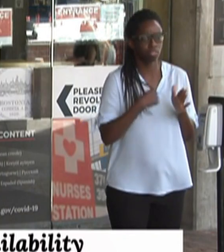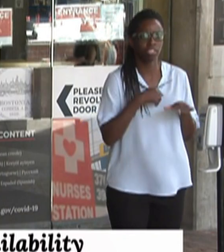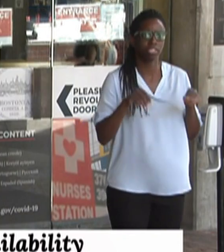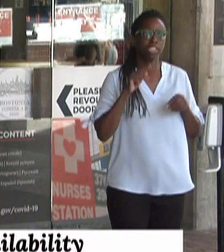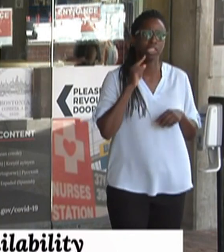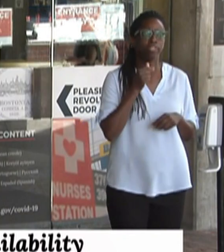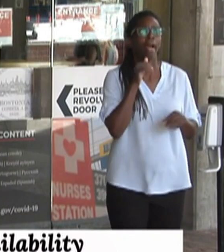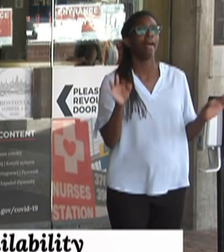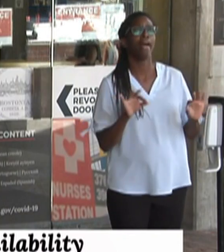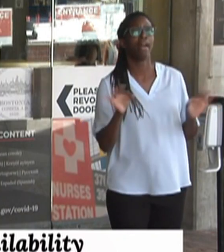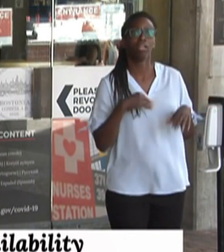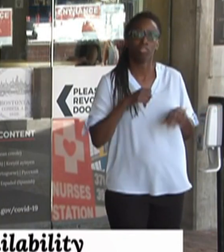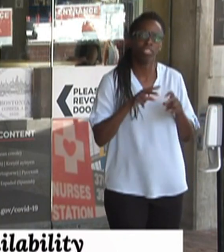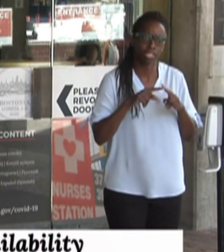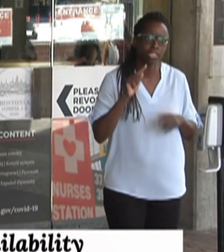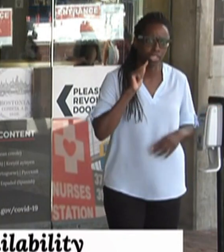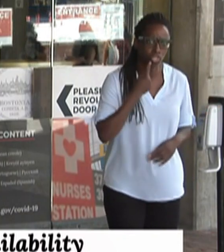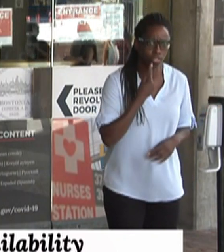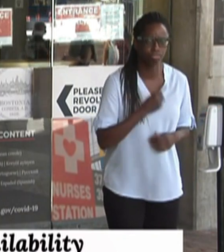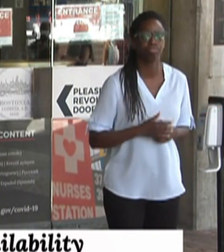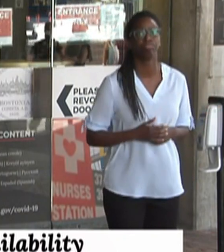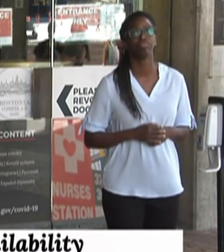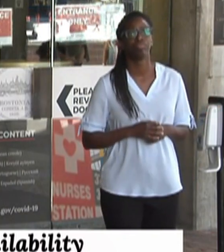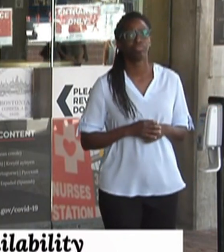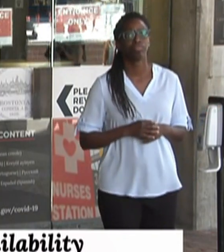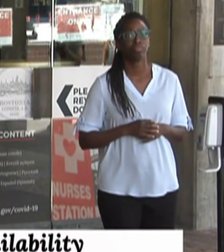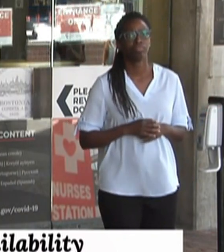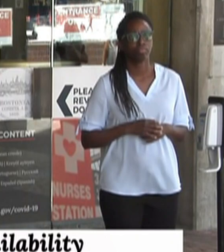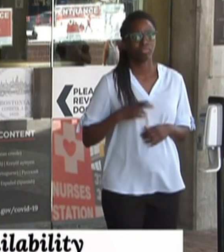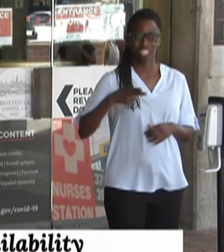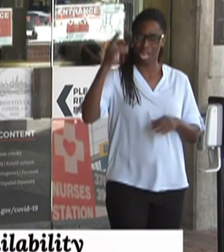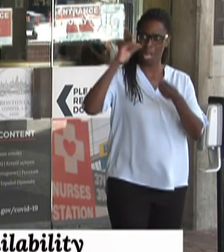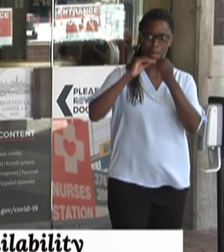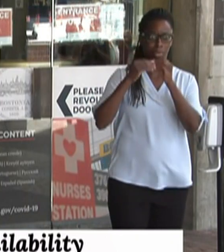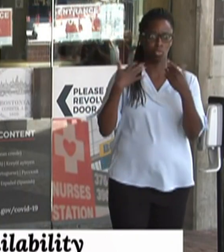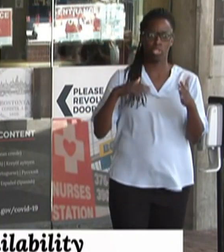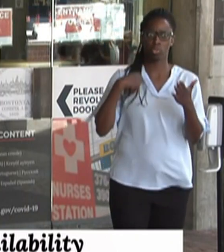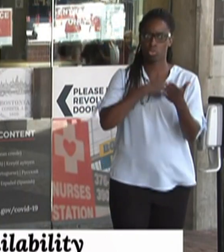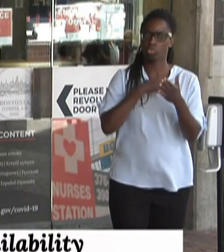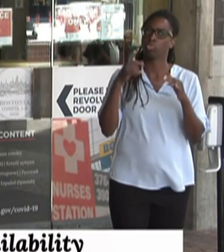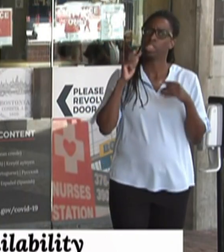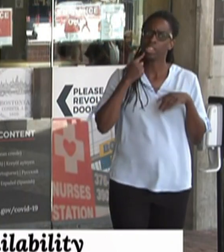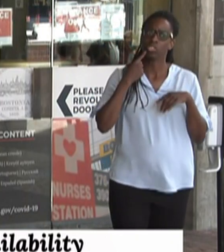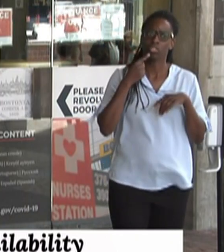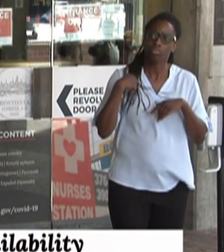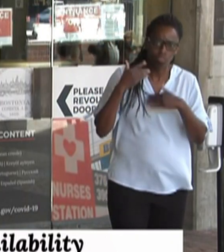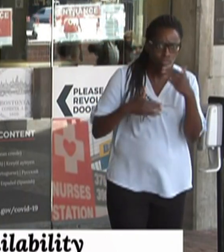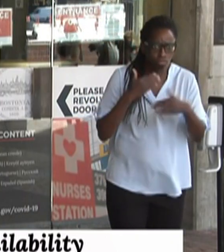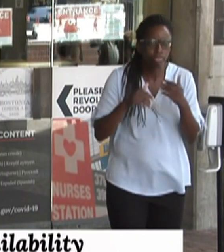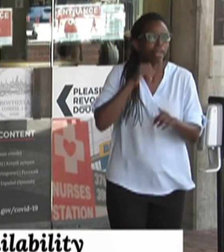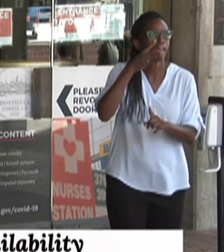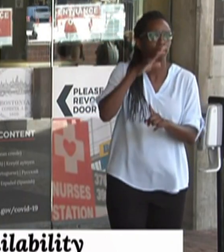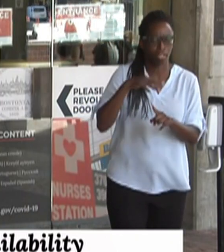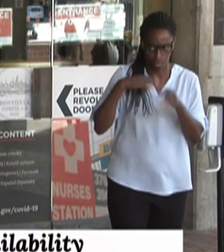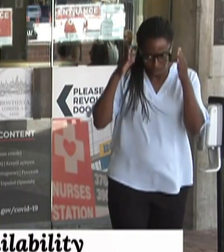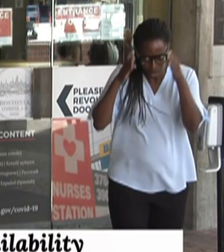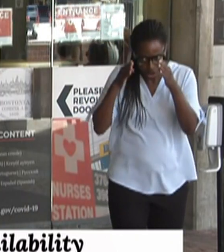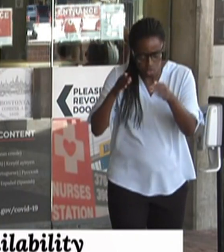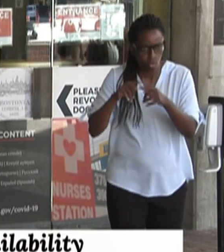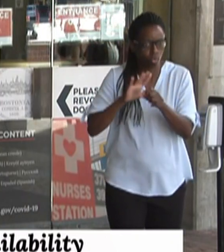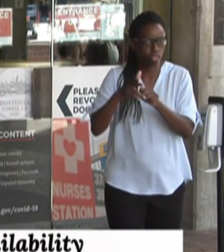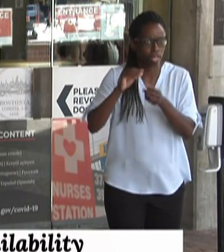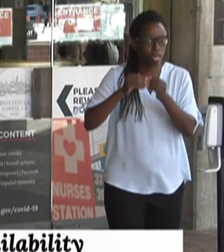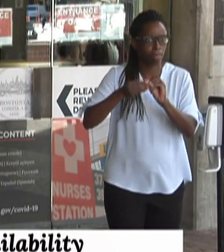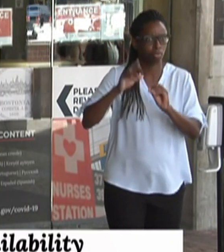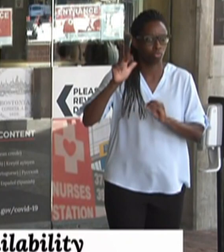going to do whatever it takes to get the message to people that COVID-19 is still with us and all the precautions that we've been taking are still